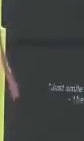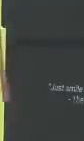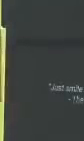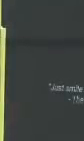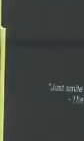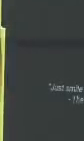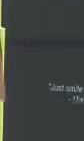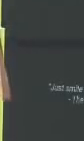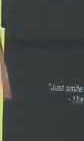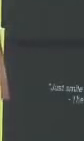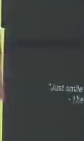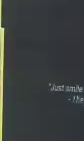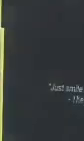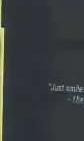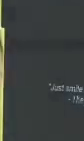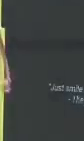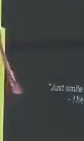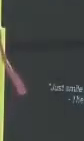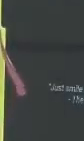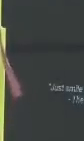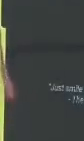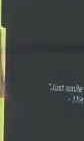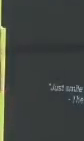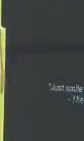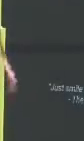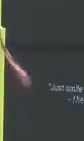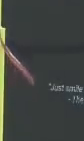Allison Aranivas.